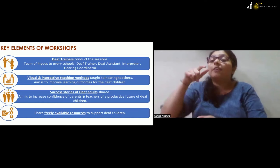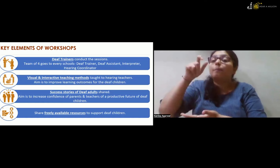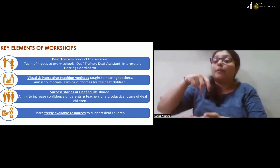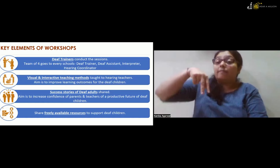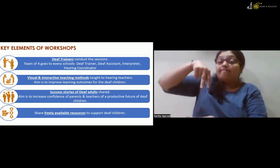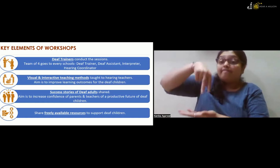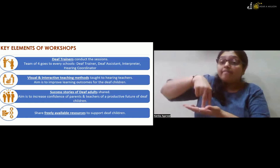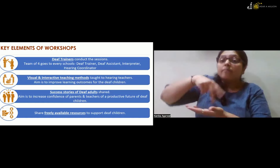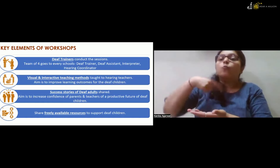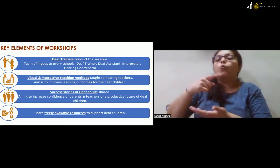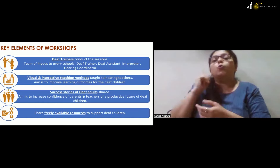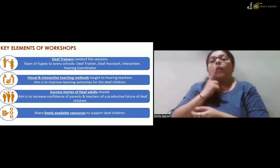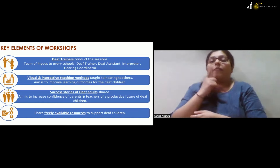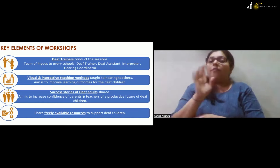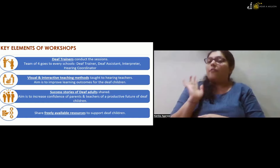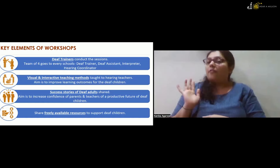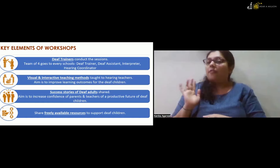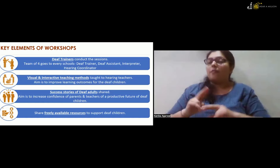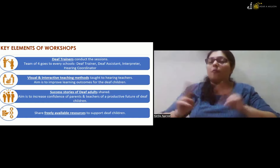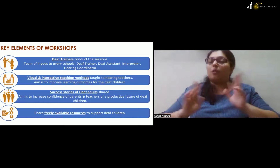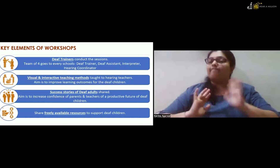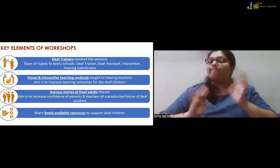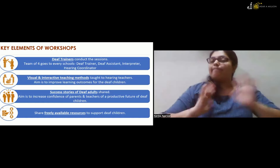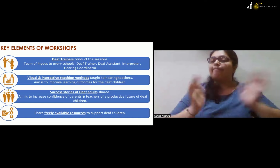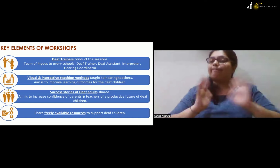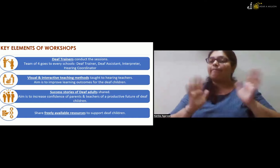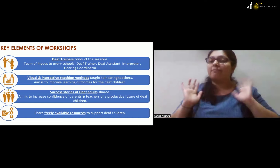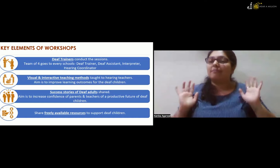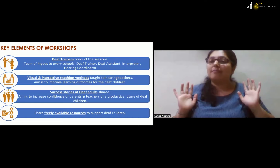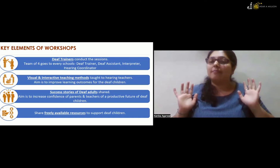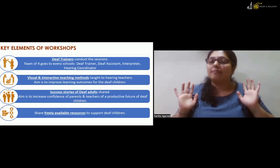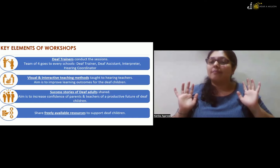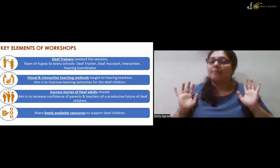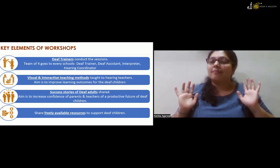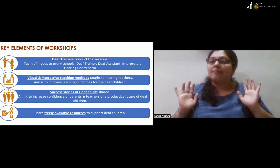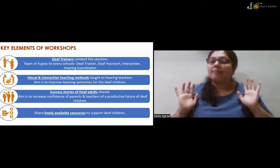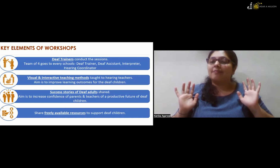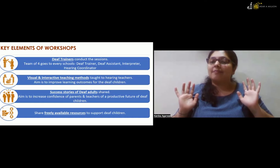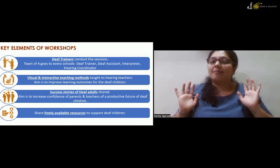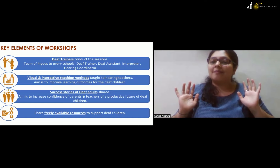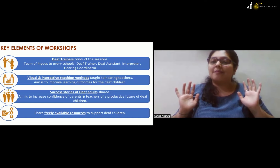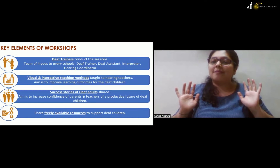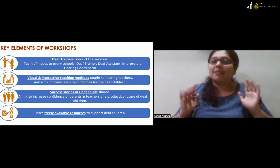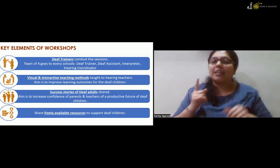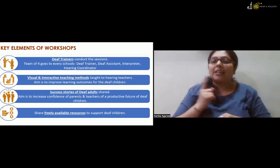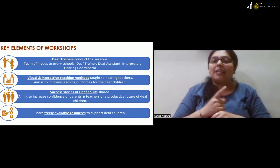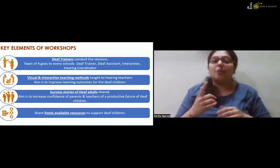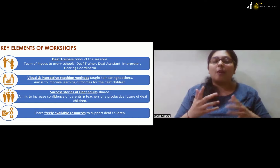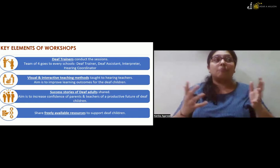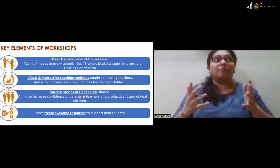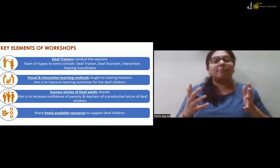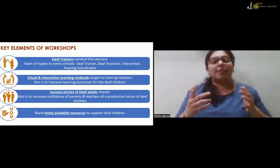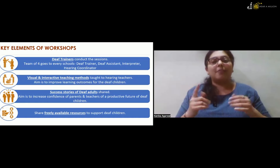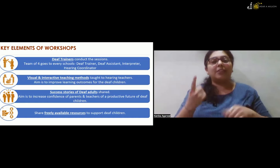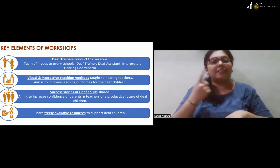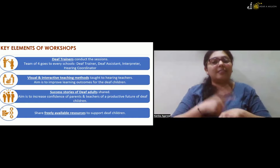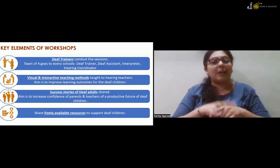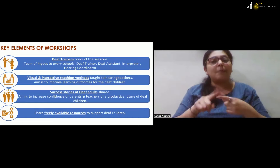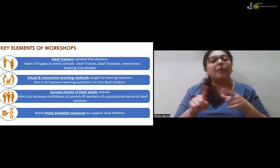But when we went in, we told them that no, we are going to work with you on you. And this entire workshop, we have a good